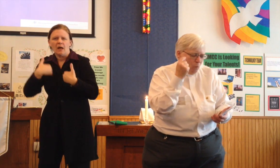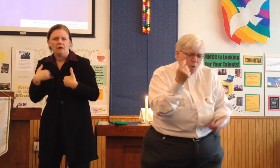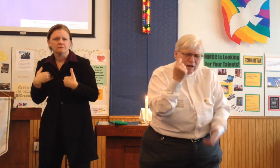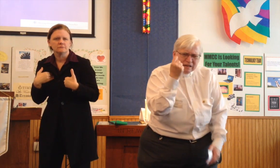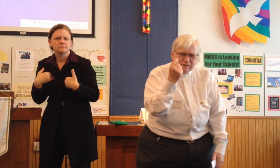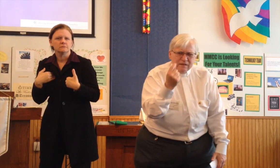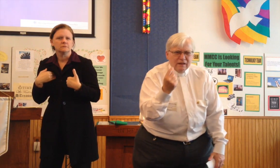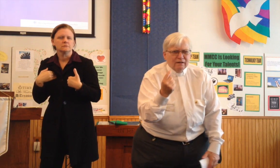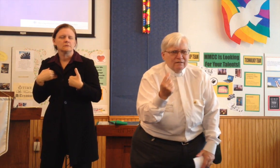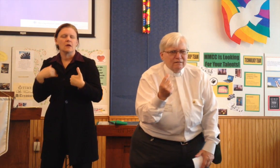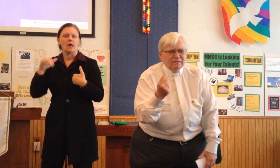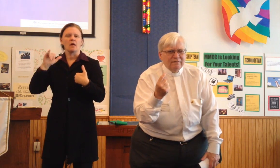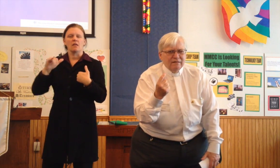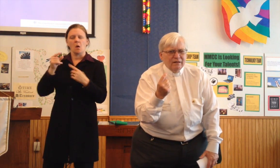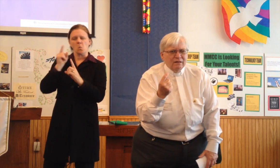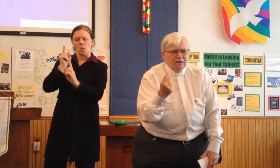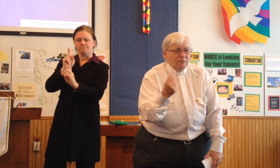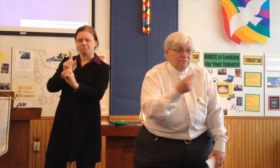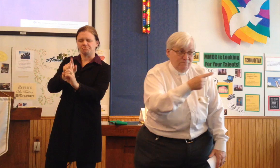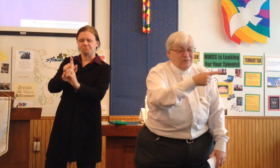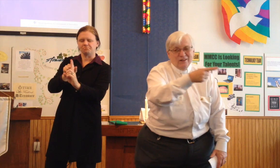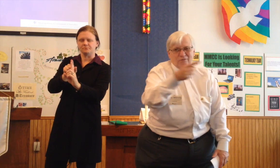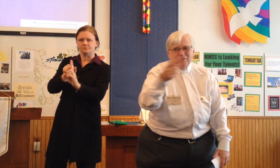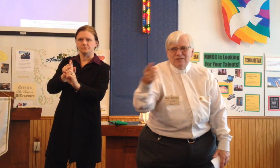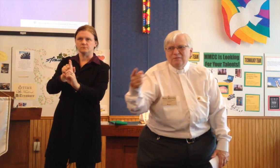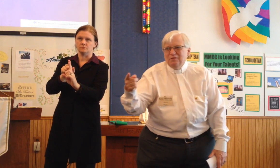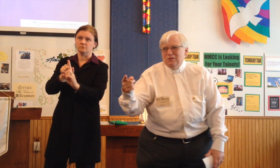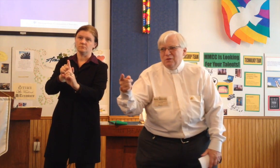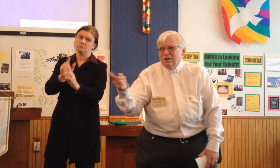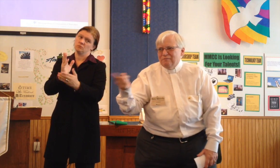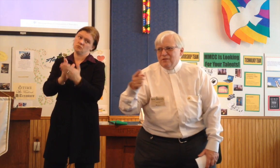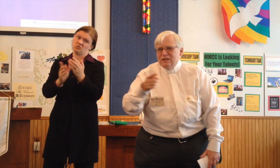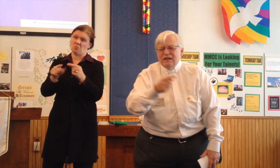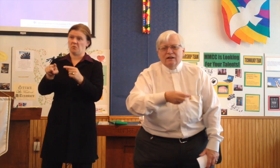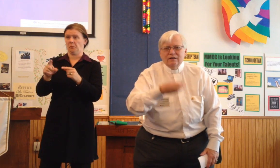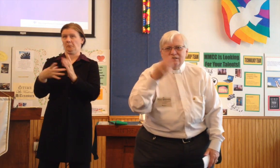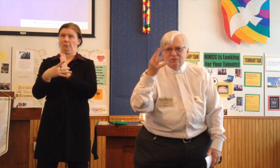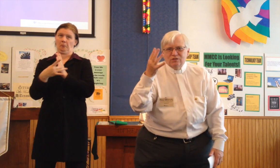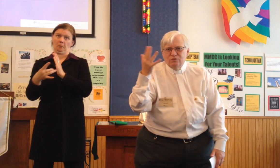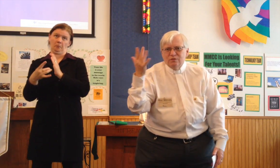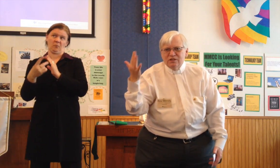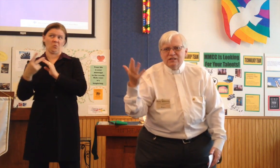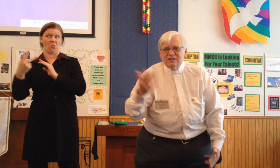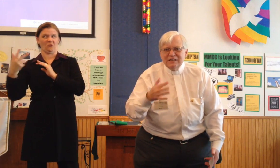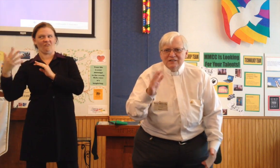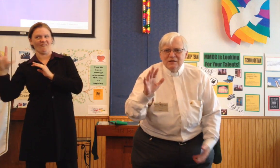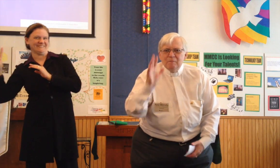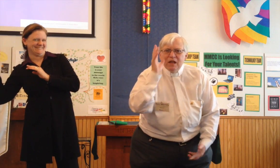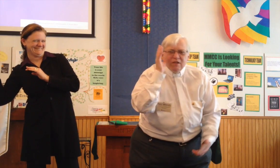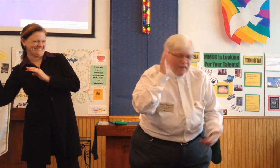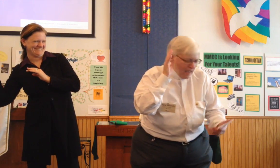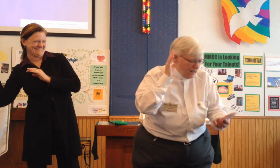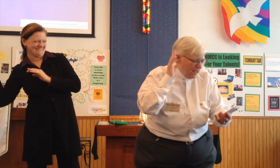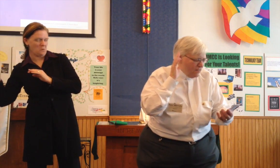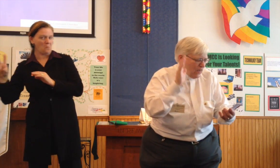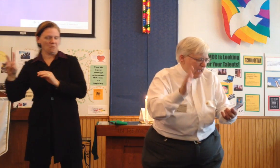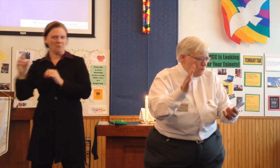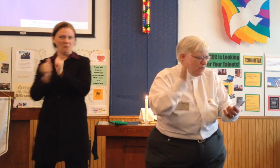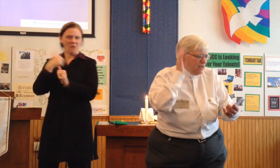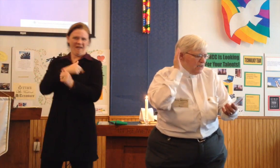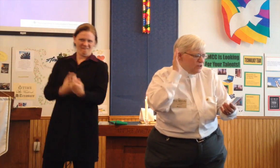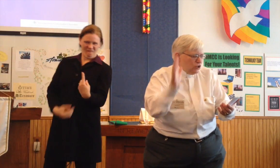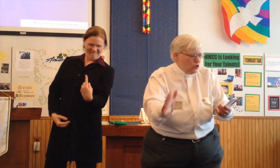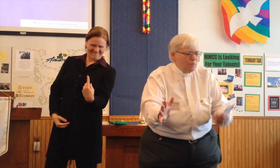That one thing, or, for some of you who are very talented, those 2 or 6 things,